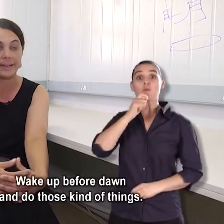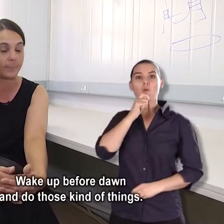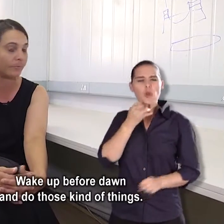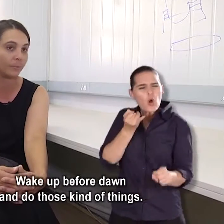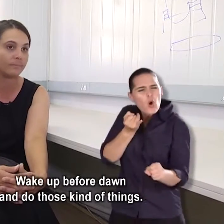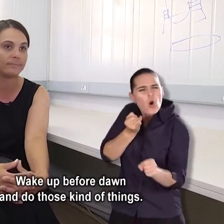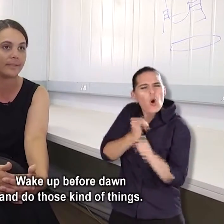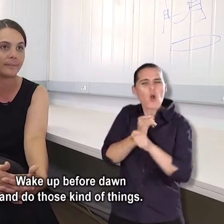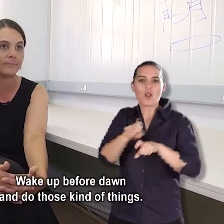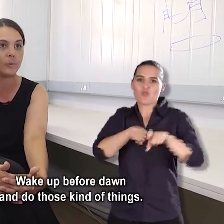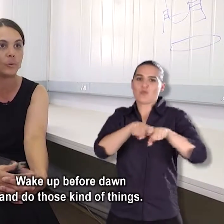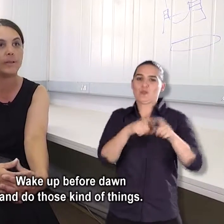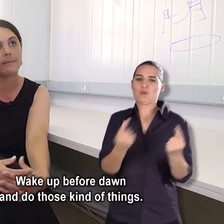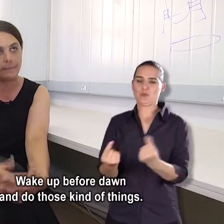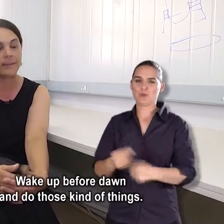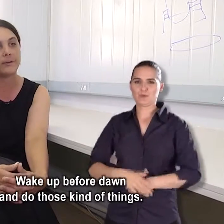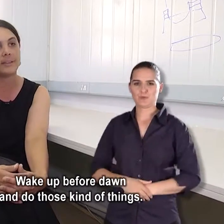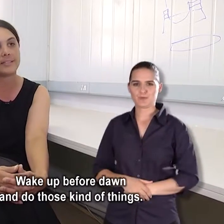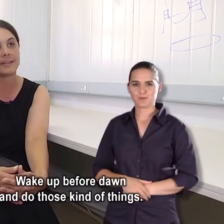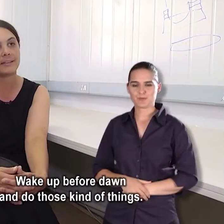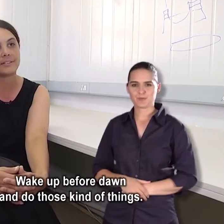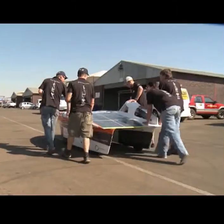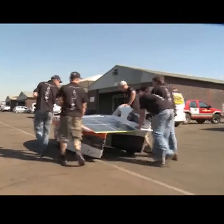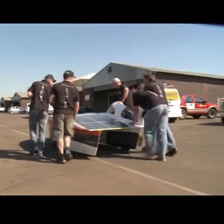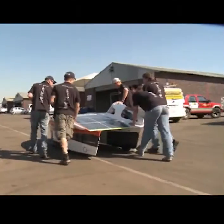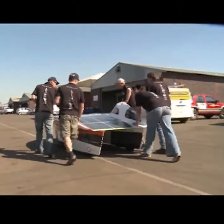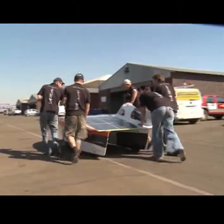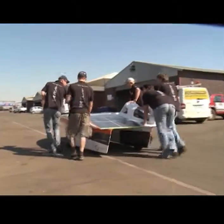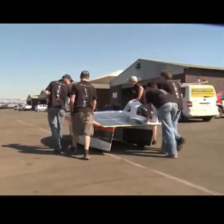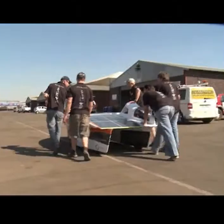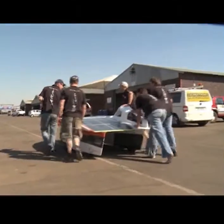day, getting up before dawn and doing these kind of things.